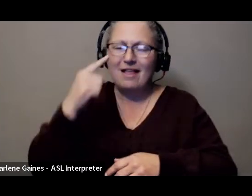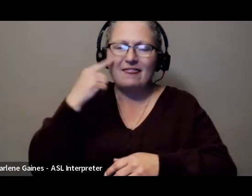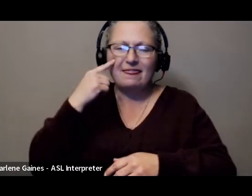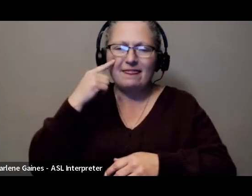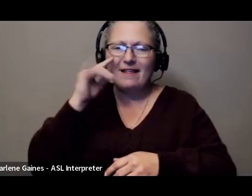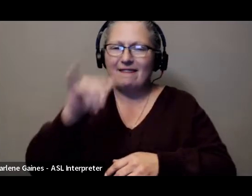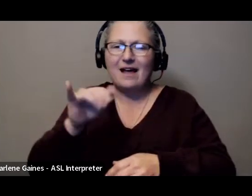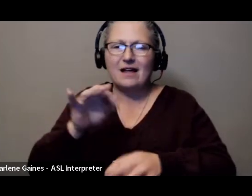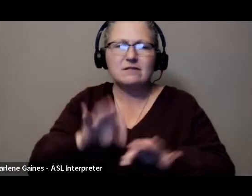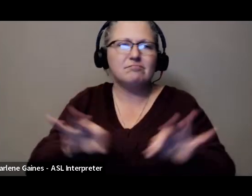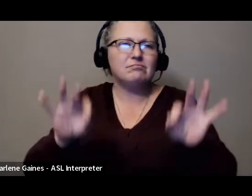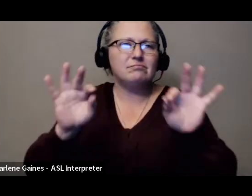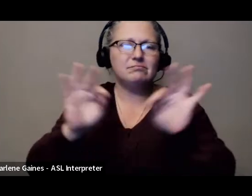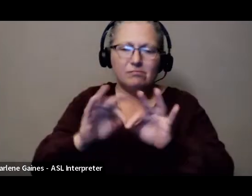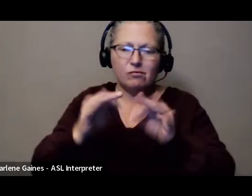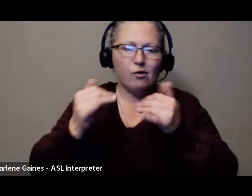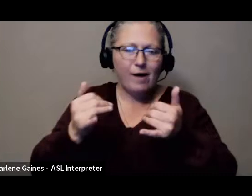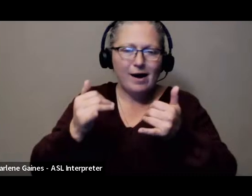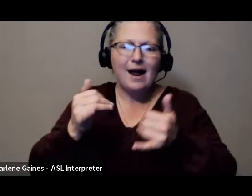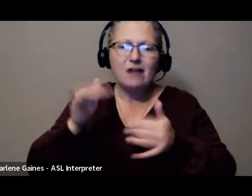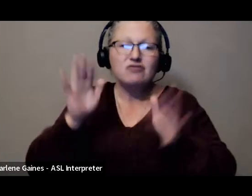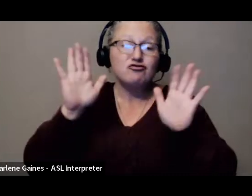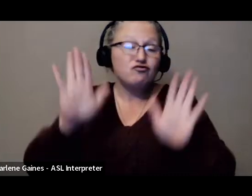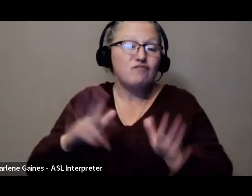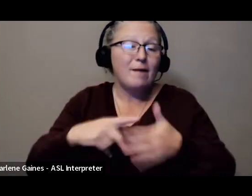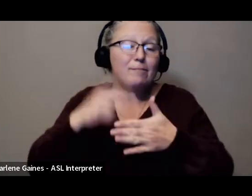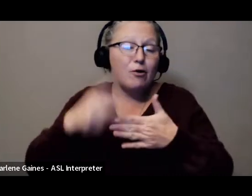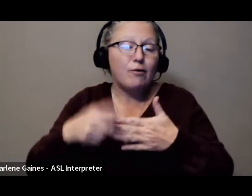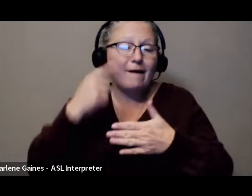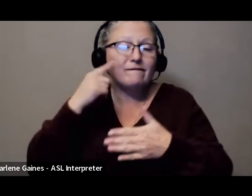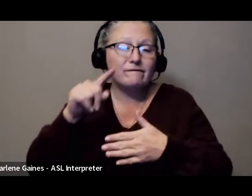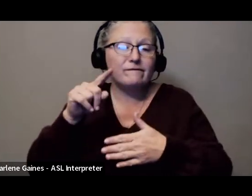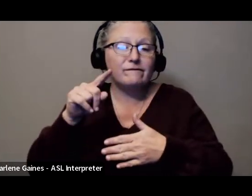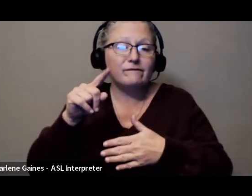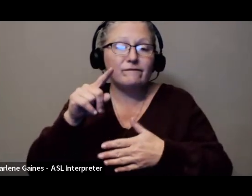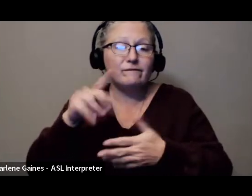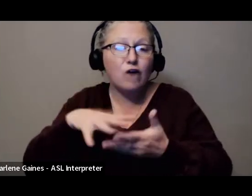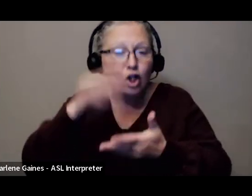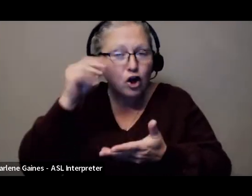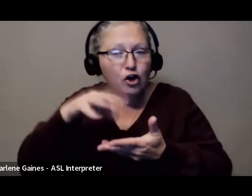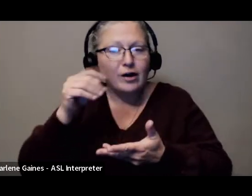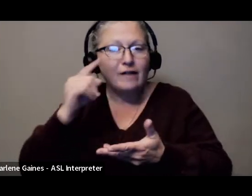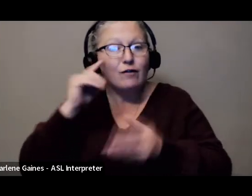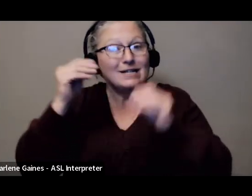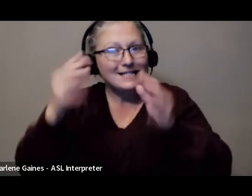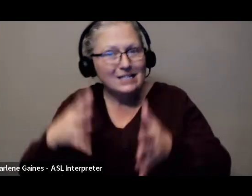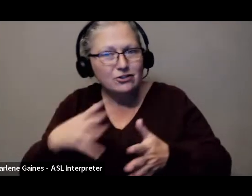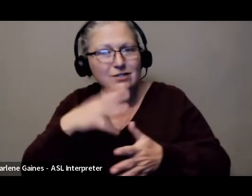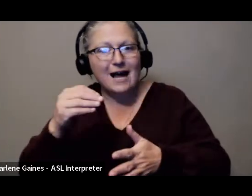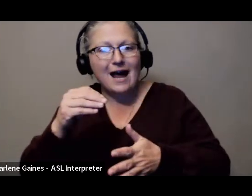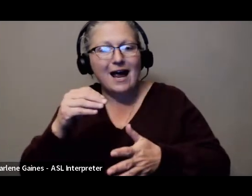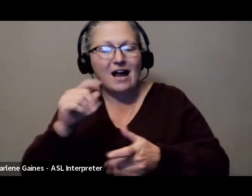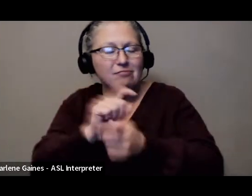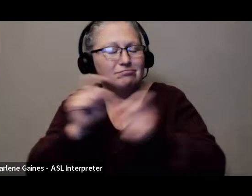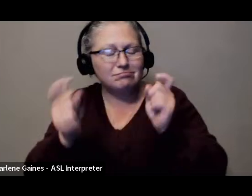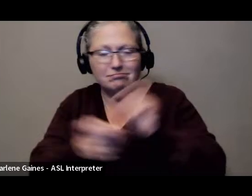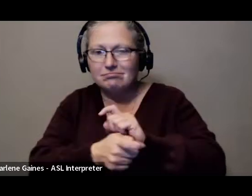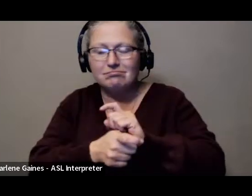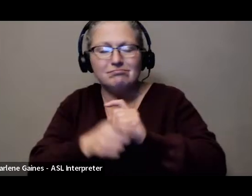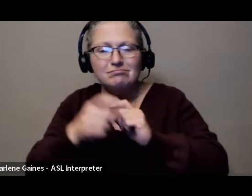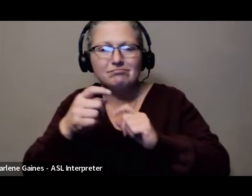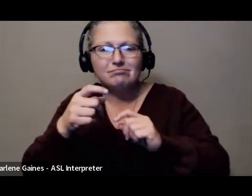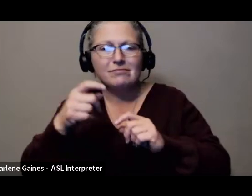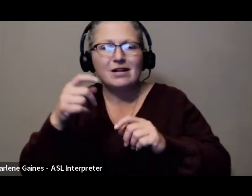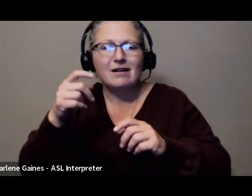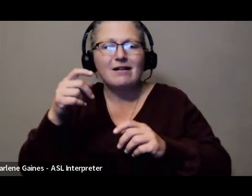just a critical thing right now. That is a great program for learning for our teachers and really a mind shift like you're saying. And I think